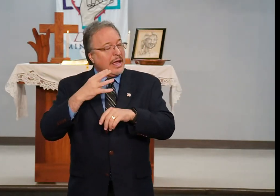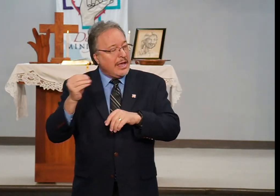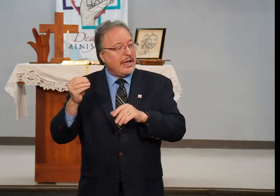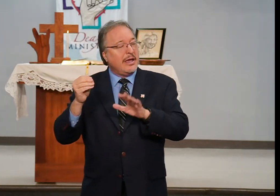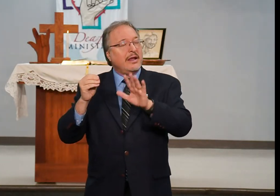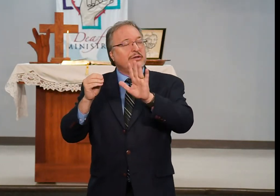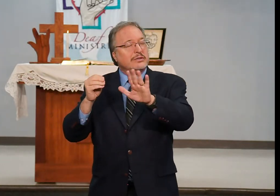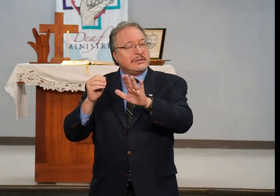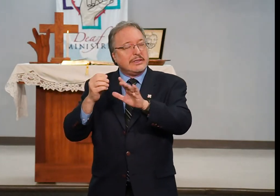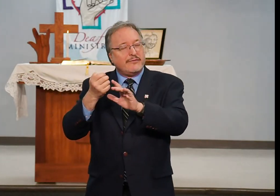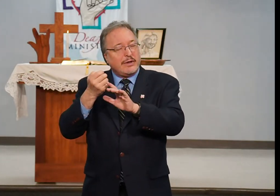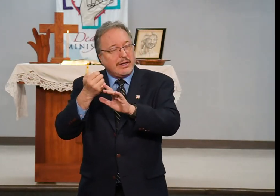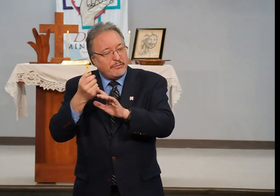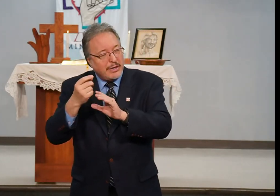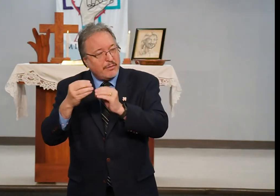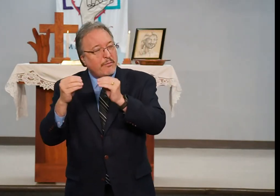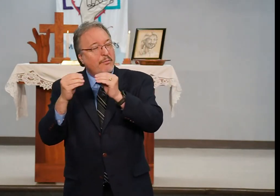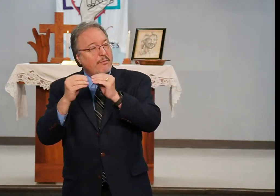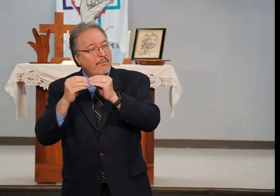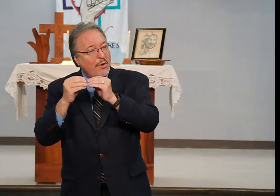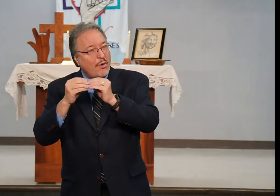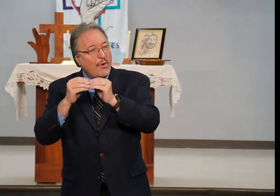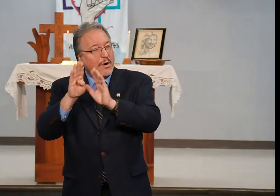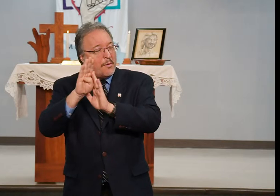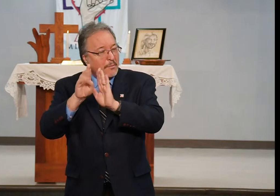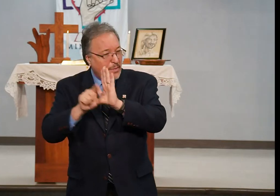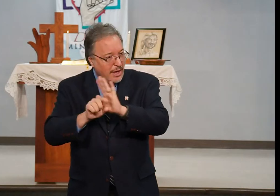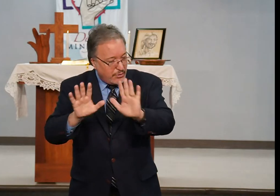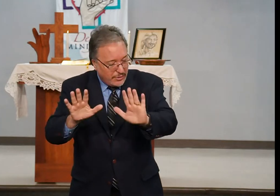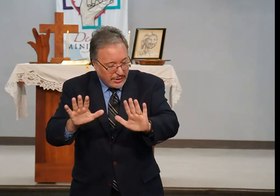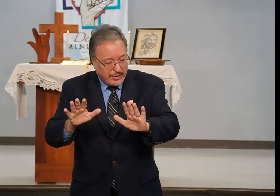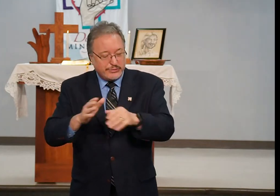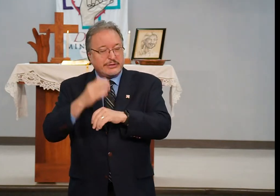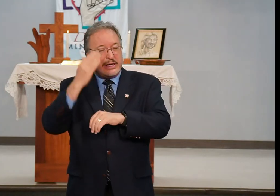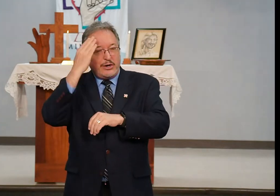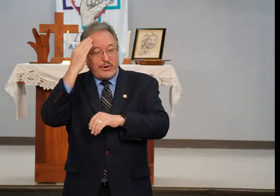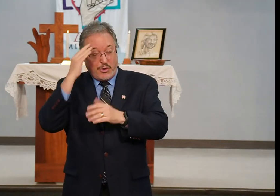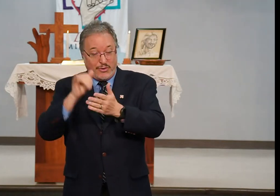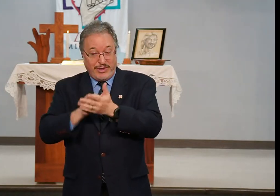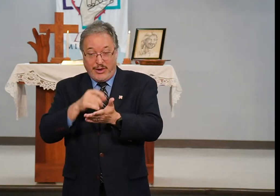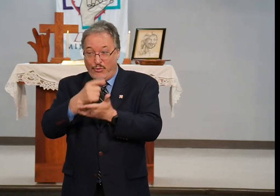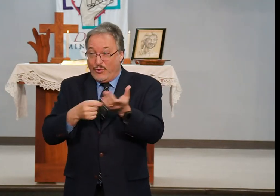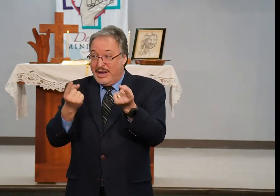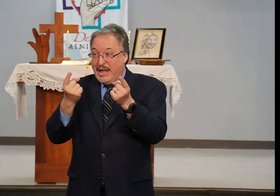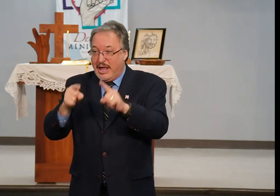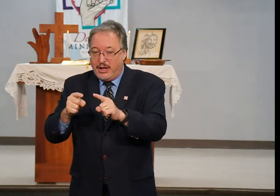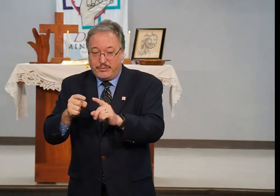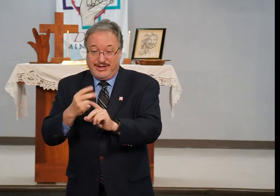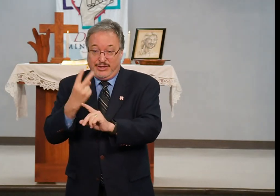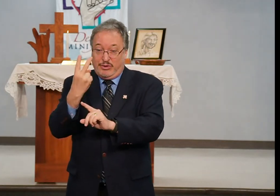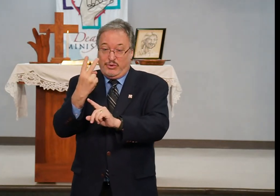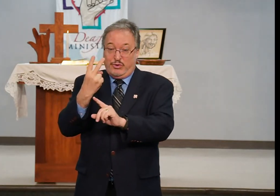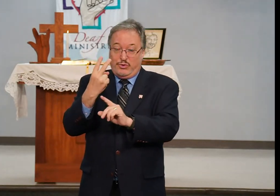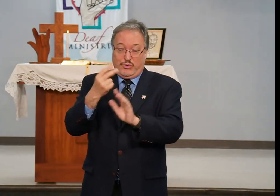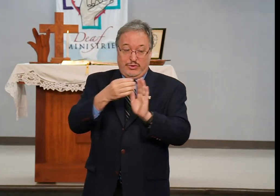chapter 8. And it's important to understand what was